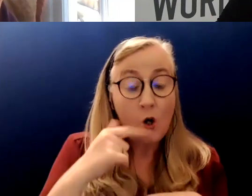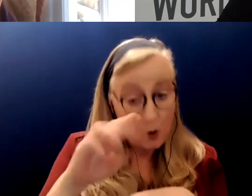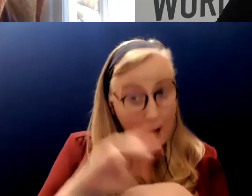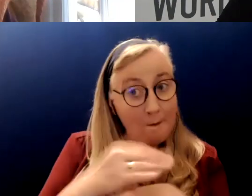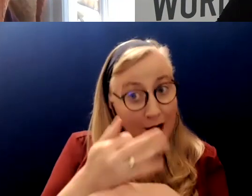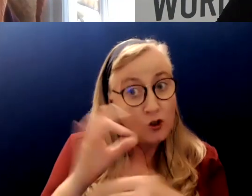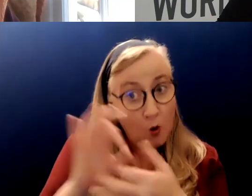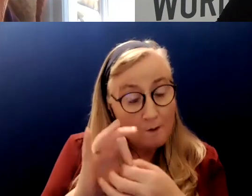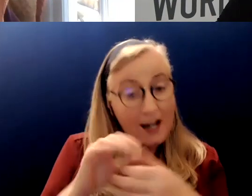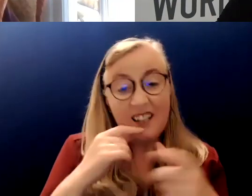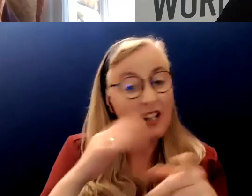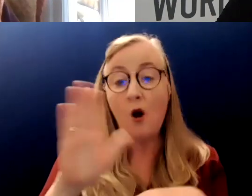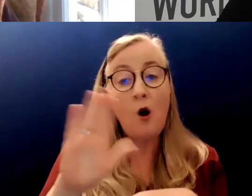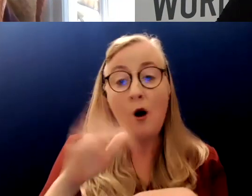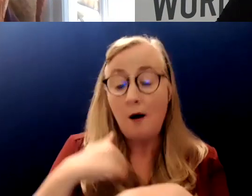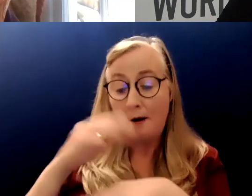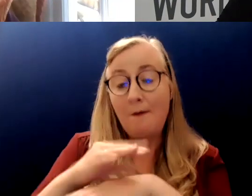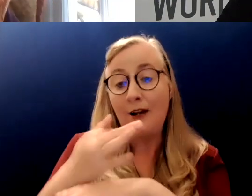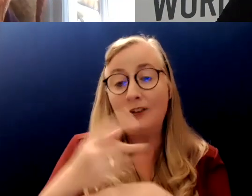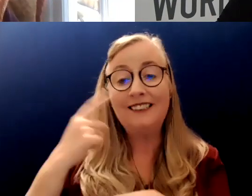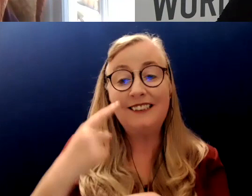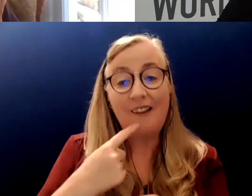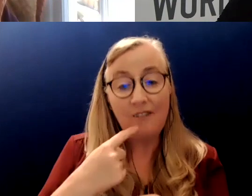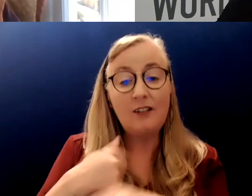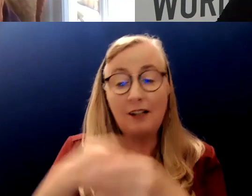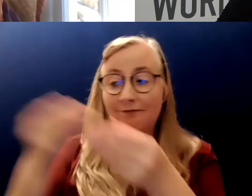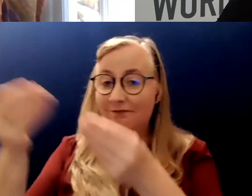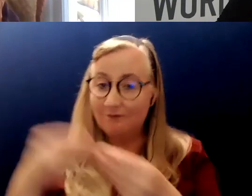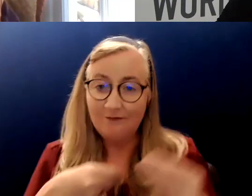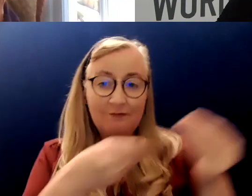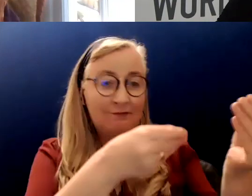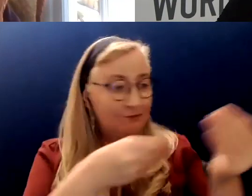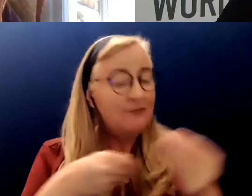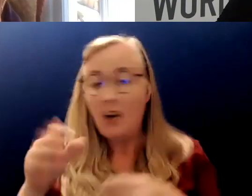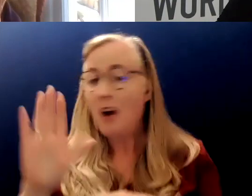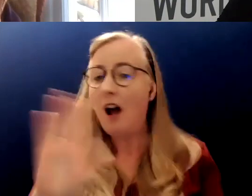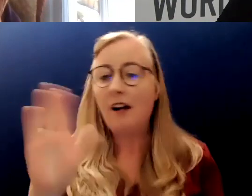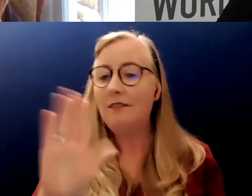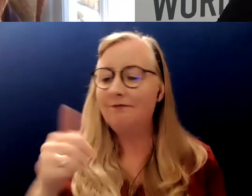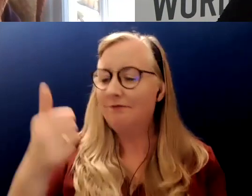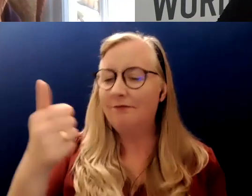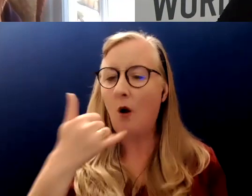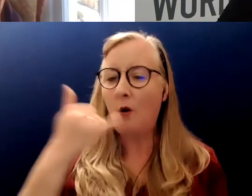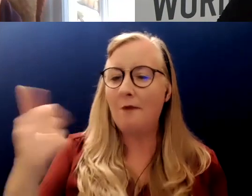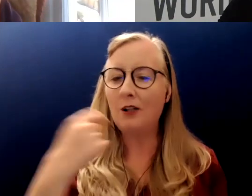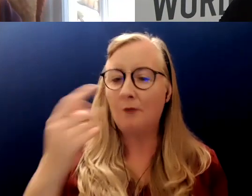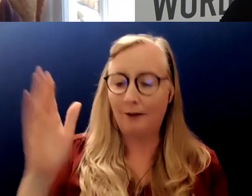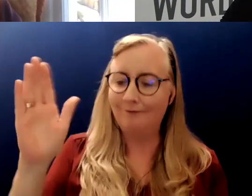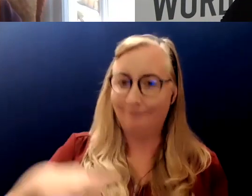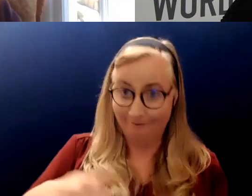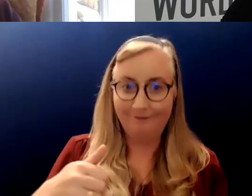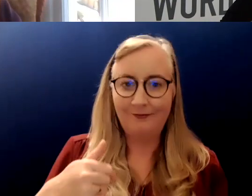And I explained my parents were deaf. And so I would relay a message and they'd say, "Okay, well, thank you. We'll call back tomorrow."